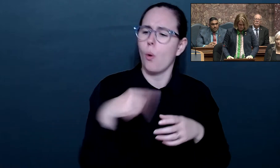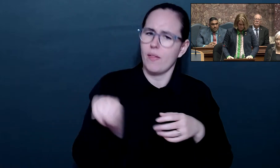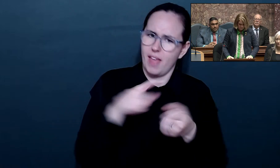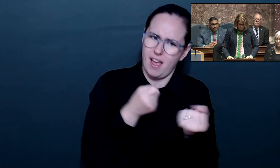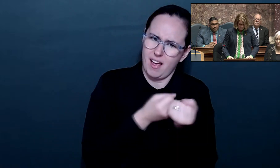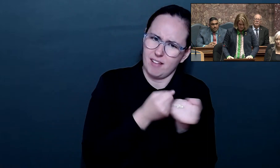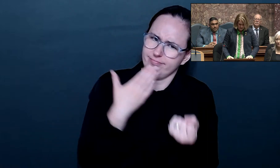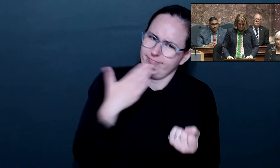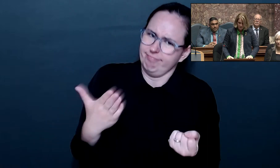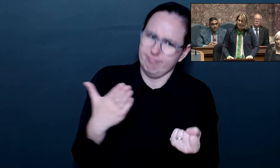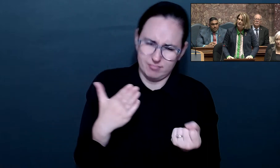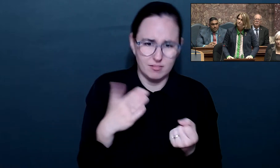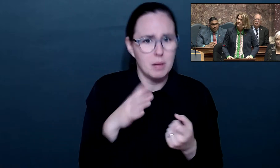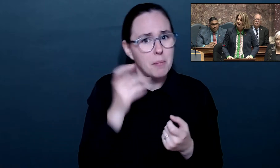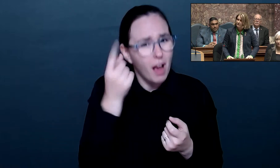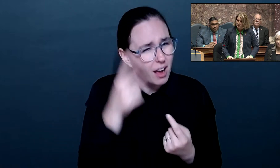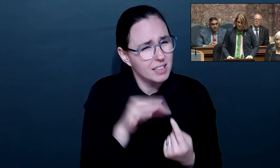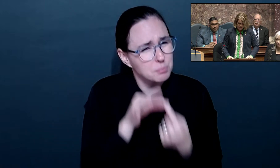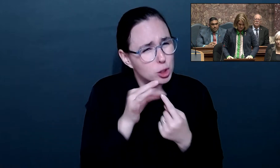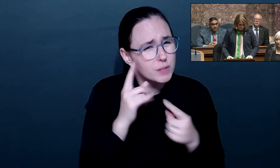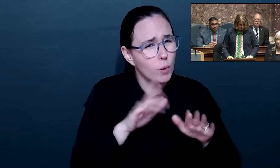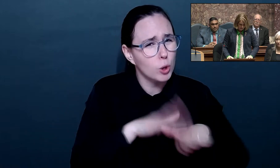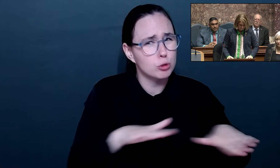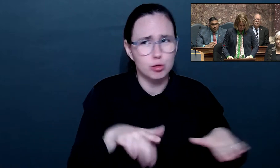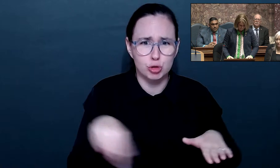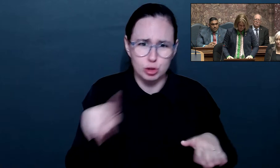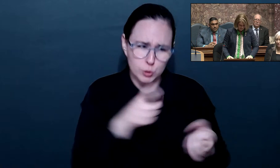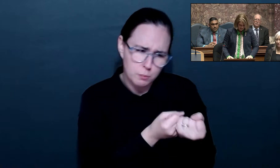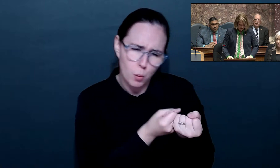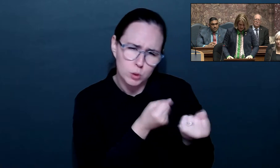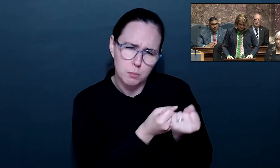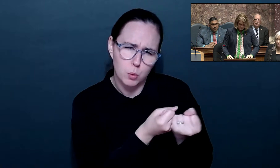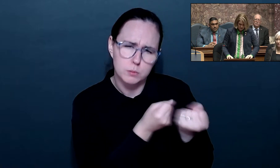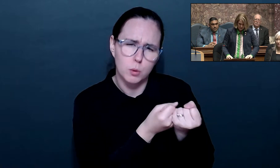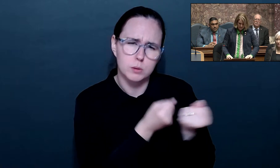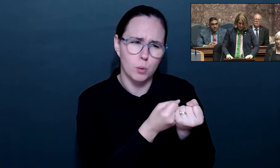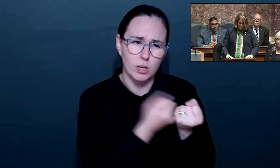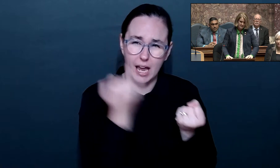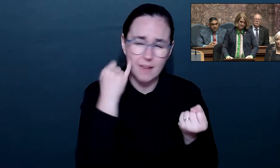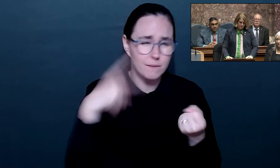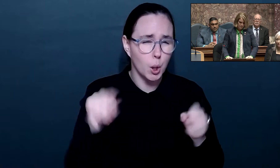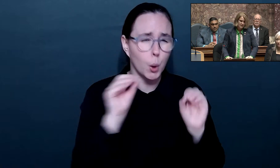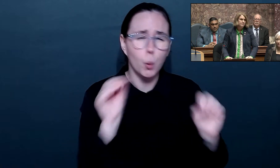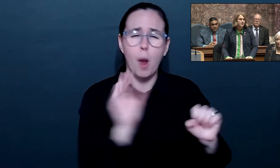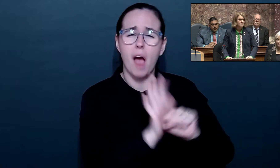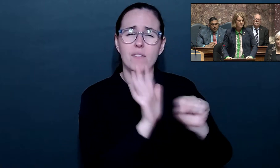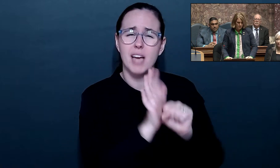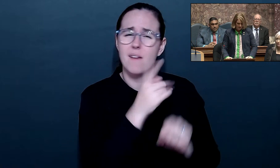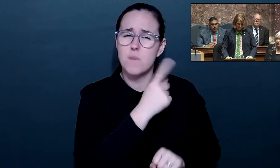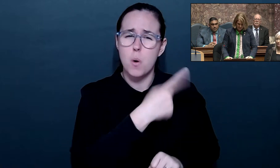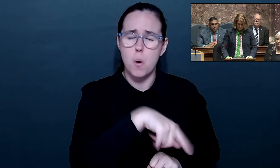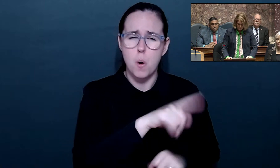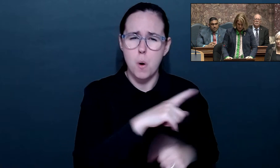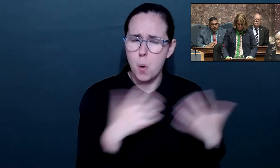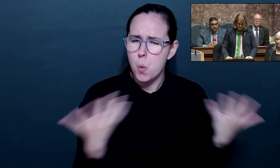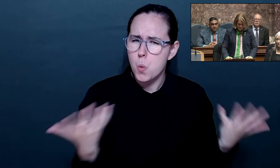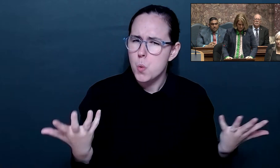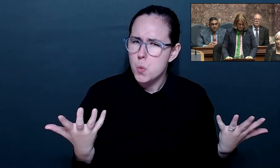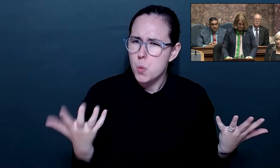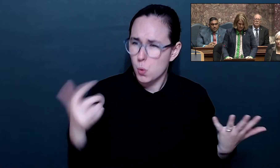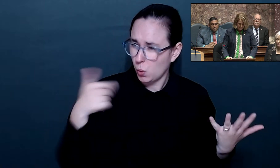I'm grateful for them standing their ground for individualized funding. As British Columbians, we can build a province